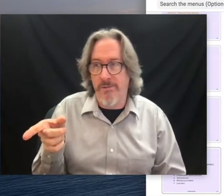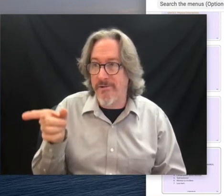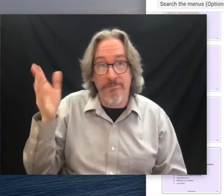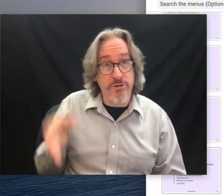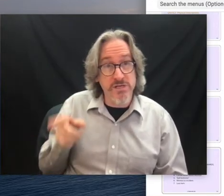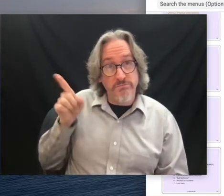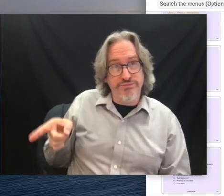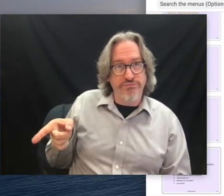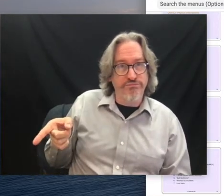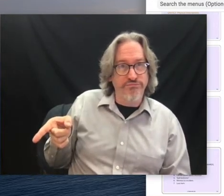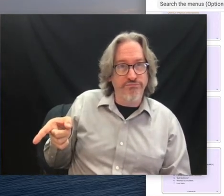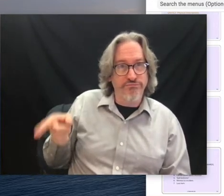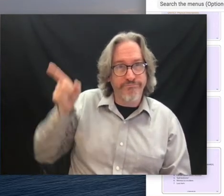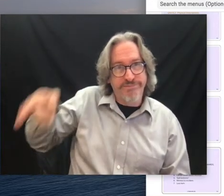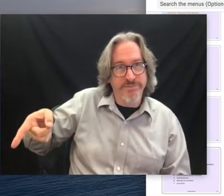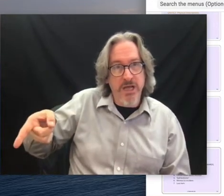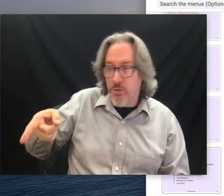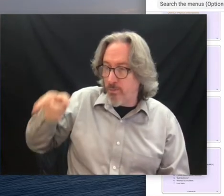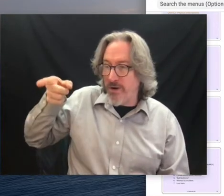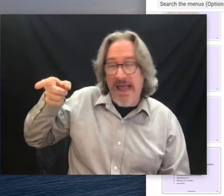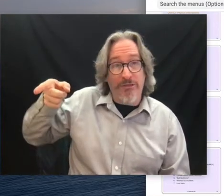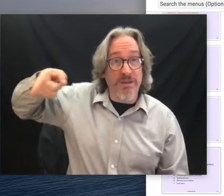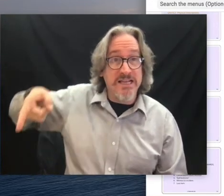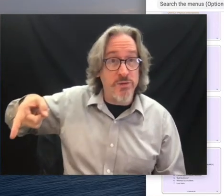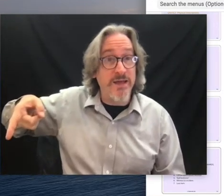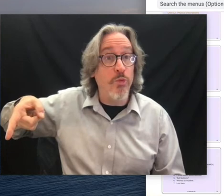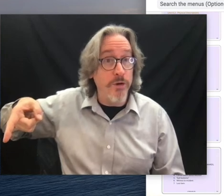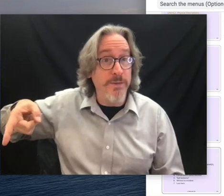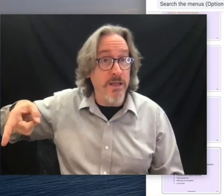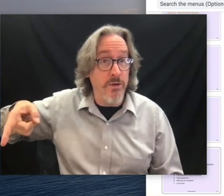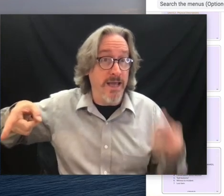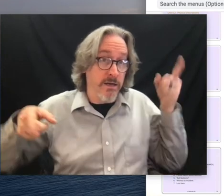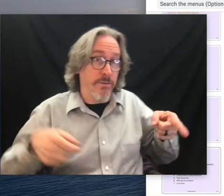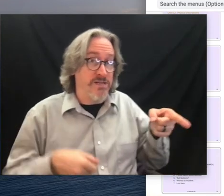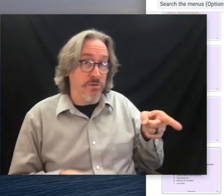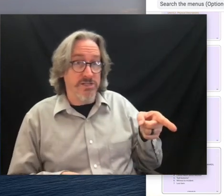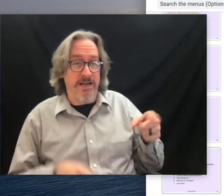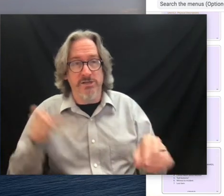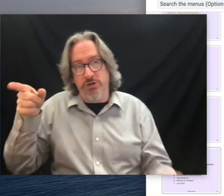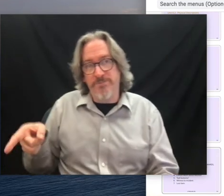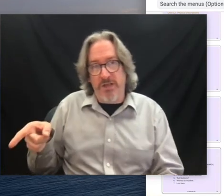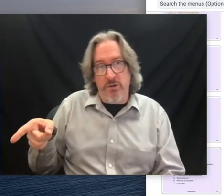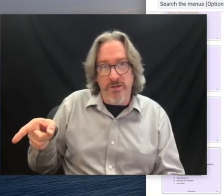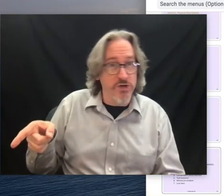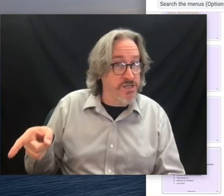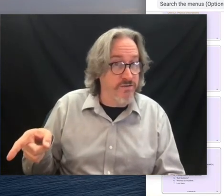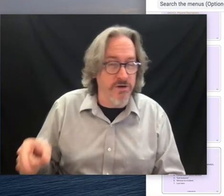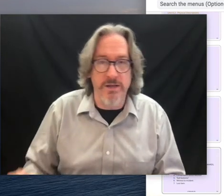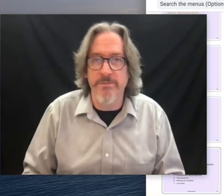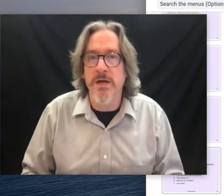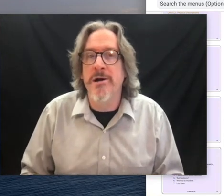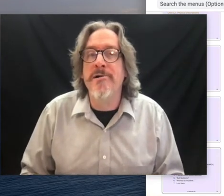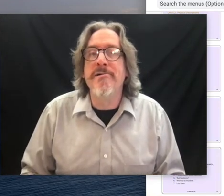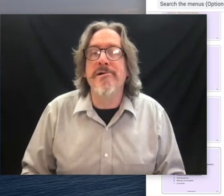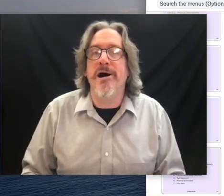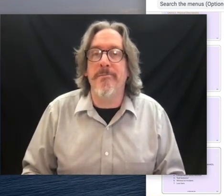below. Person, we're pointing at the place where they would be located, the place where they're standing. So just below them or just in front of